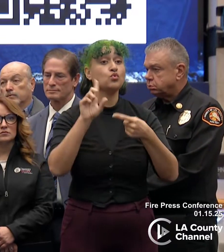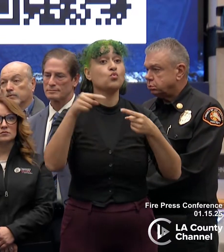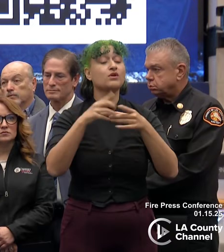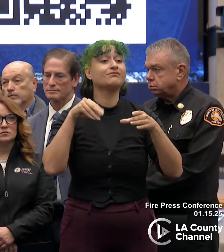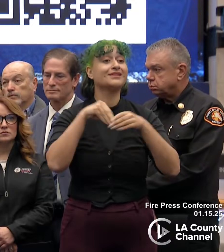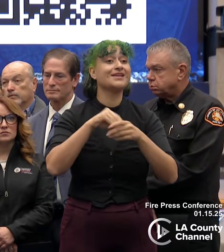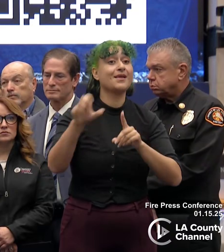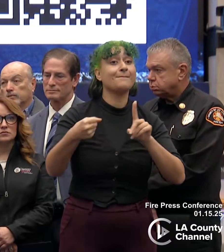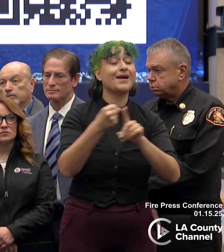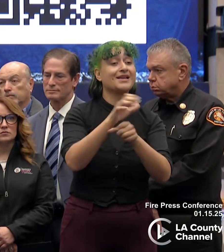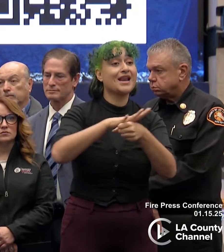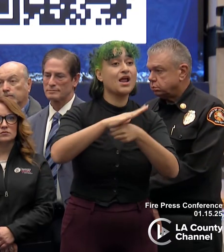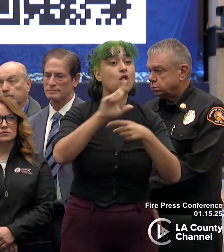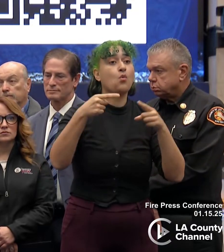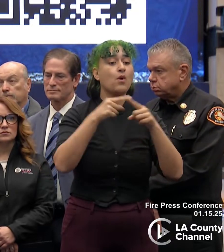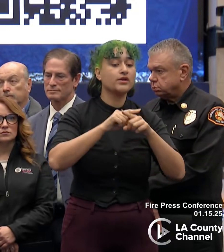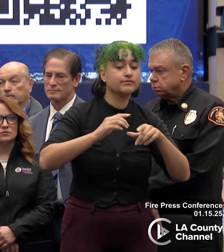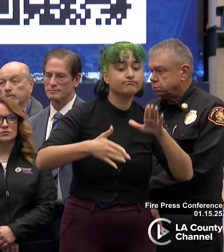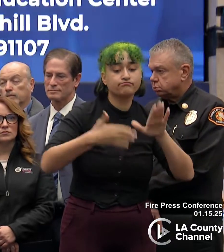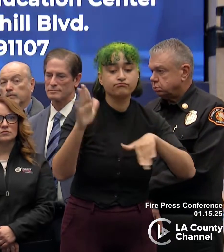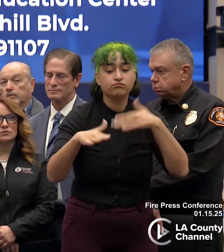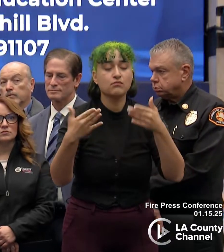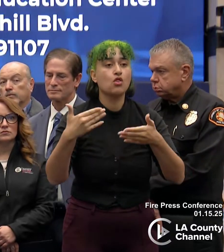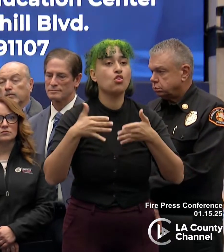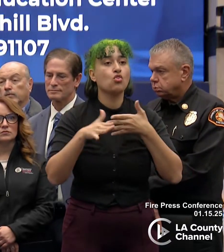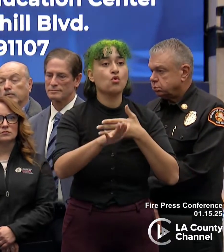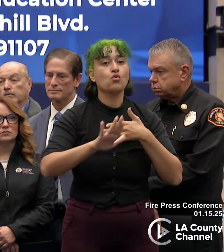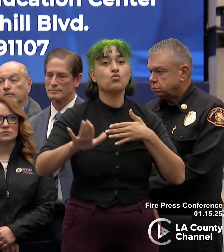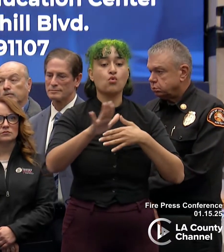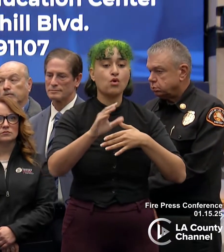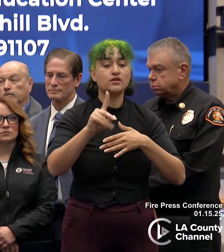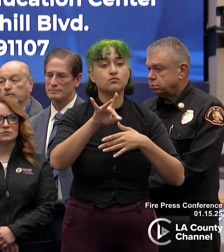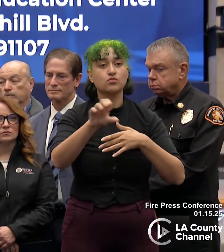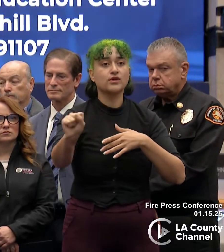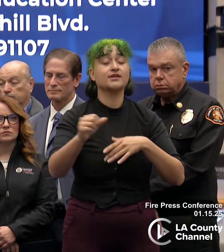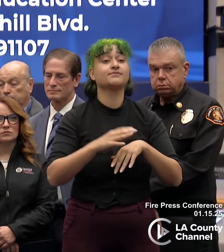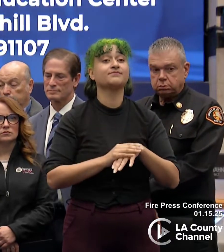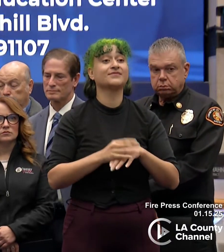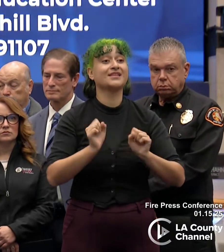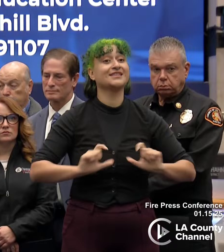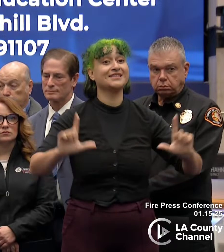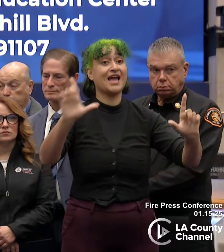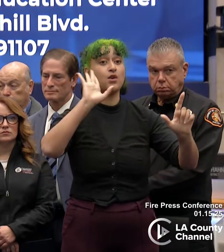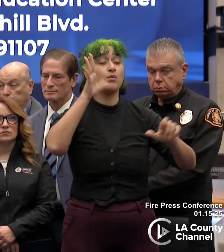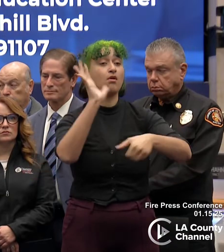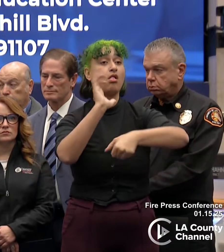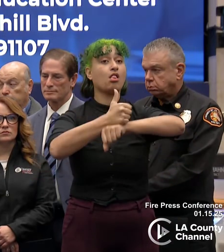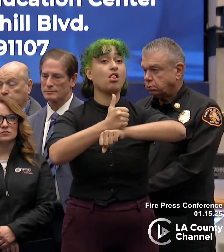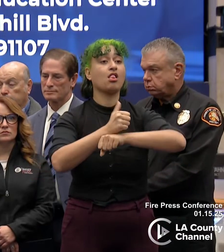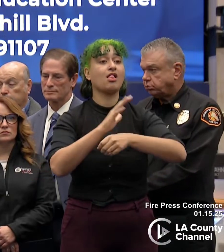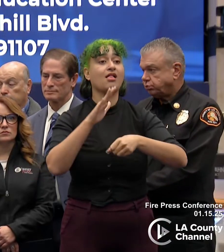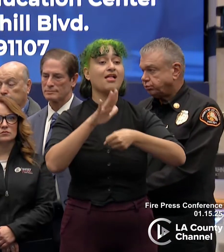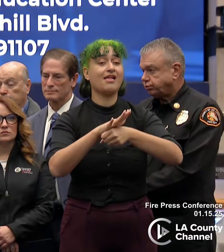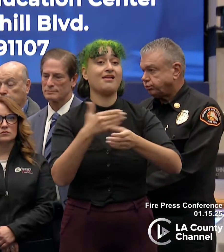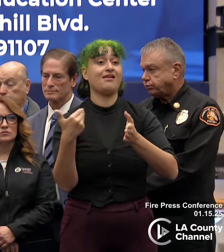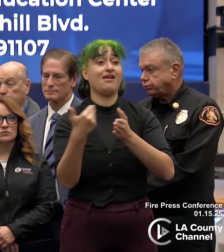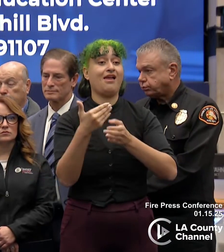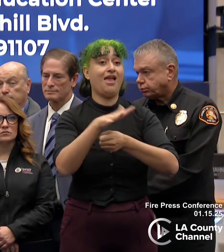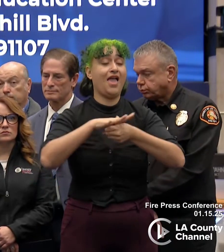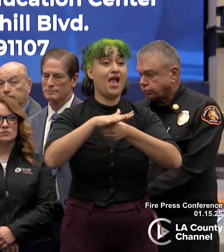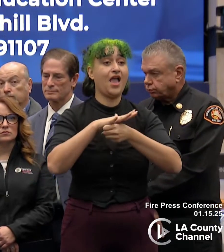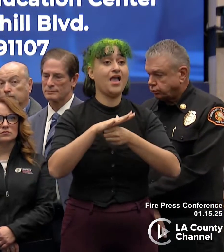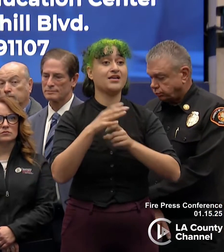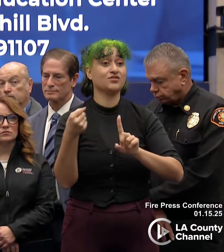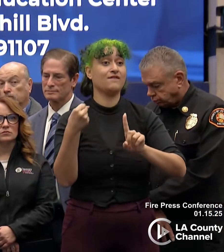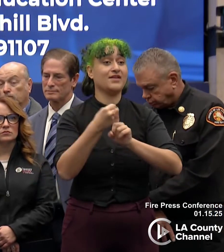areas and when you're sorting through debris. The signs will be helpful for residents near burn areas who didn't evacuate but are still